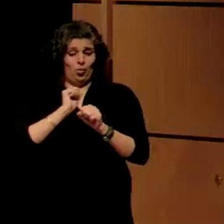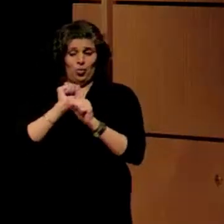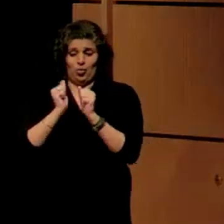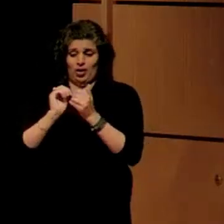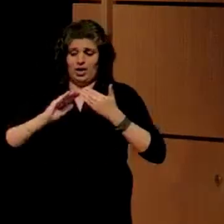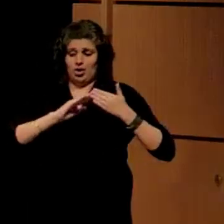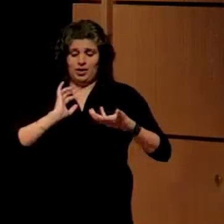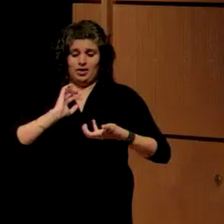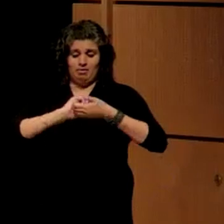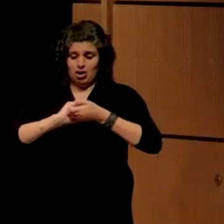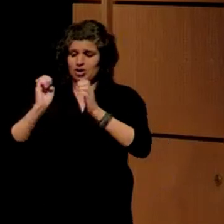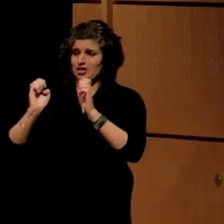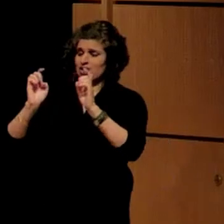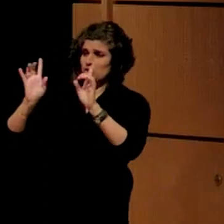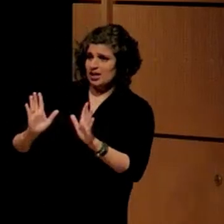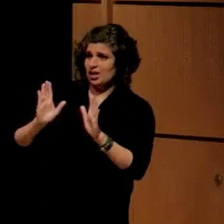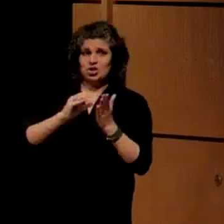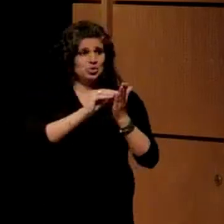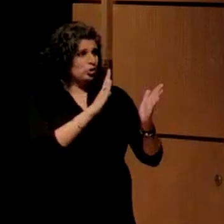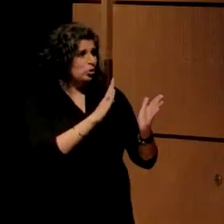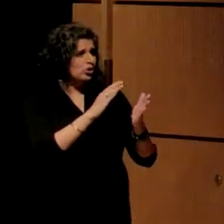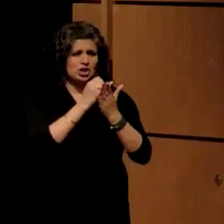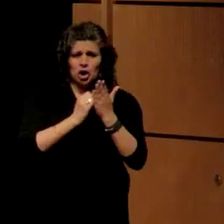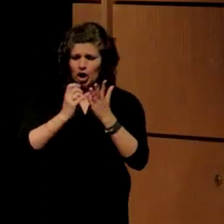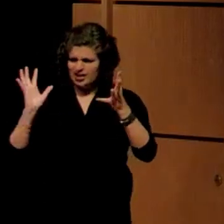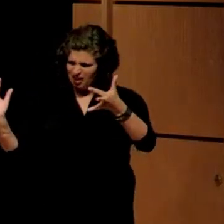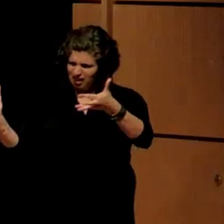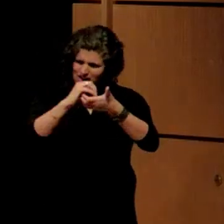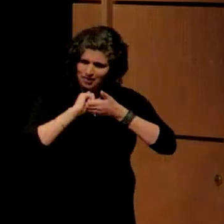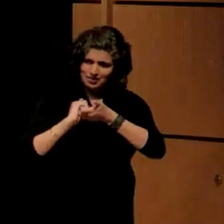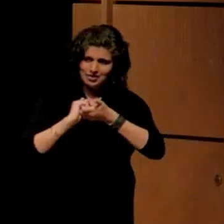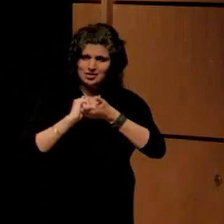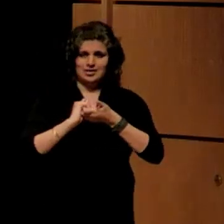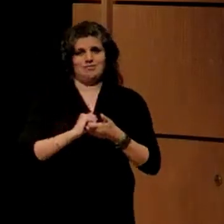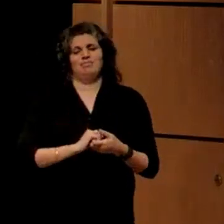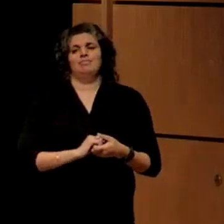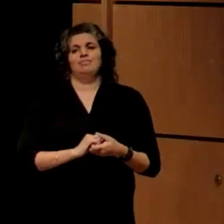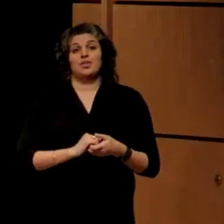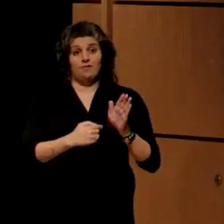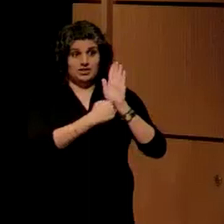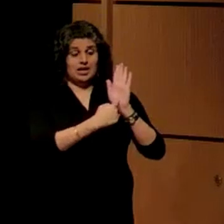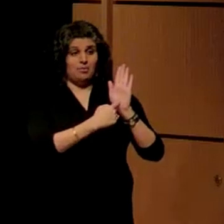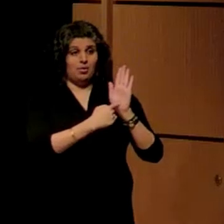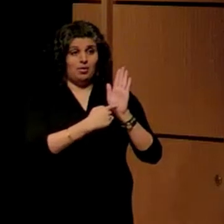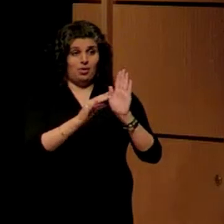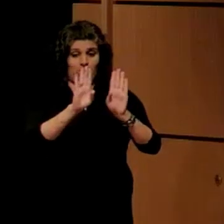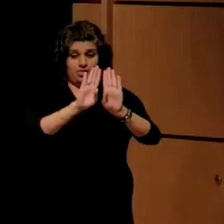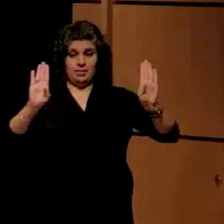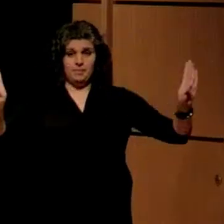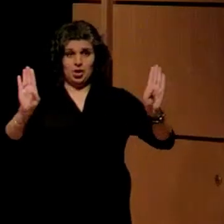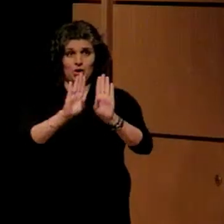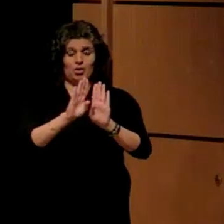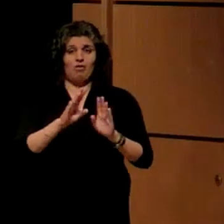partners, educators, students, and artists really shines. For example, the murals that were created